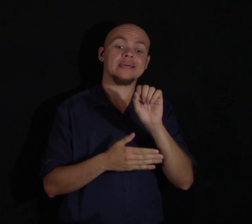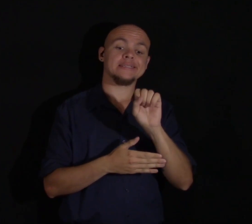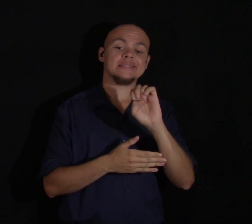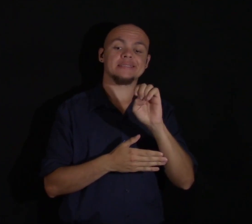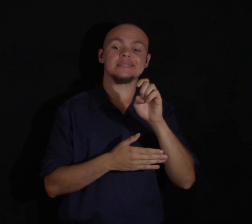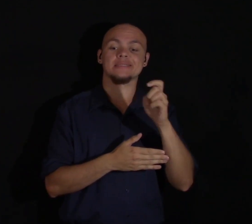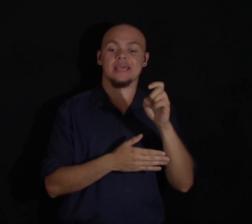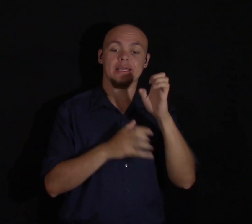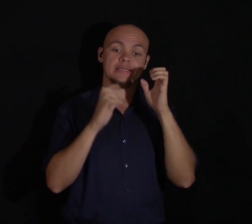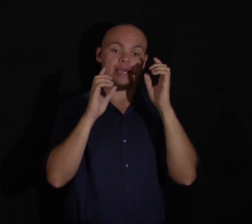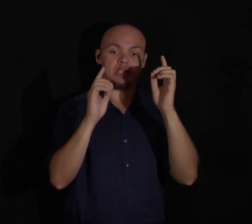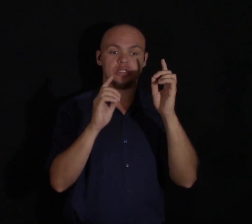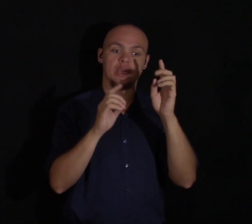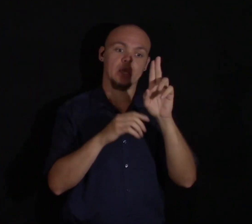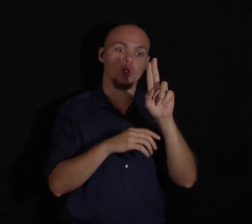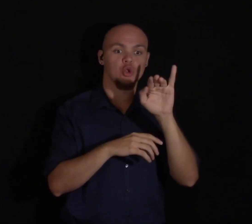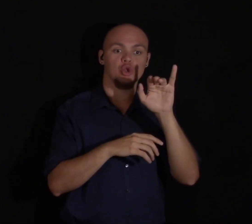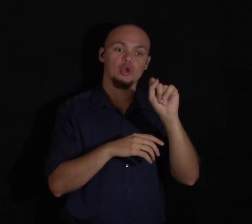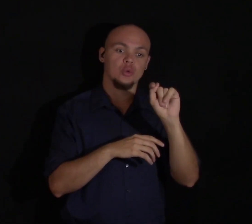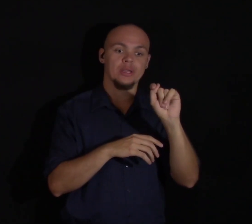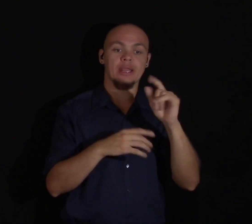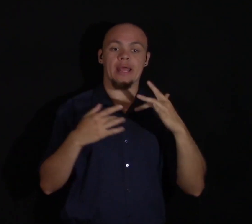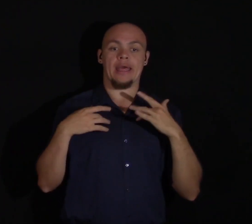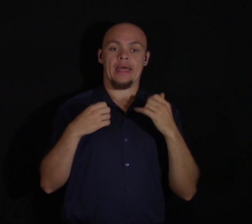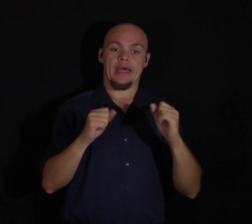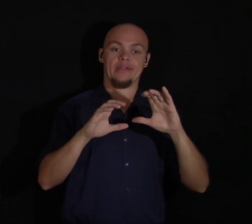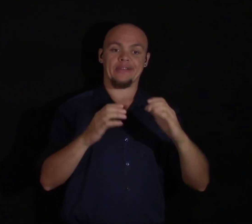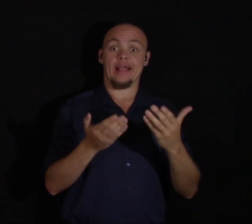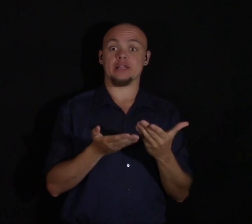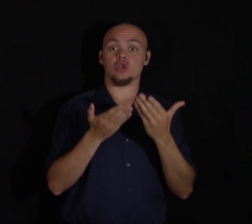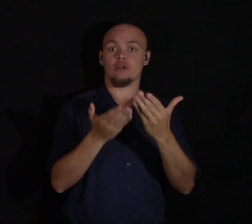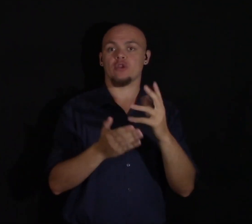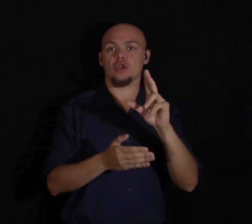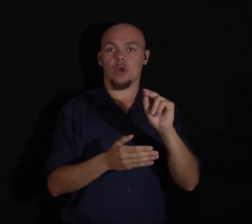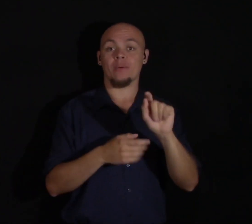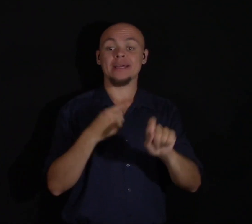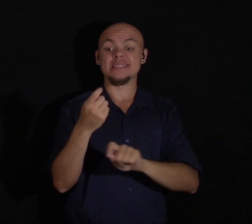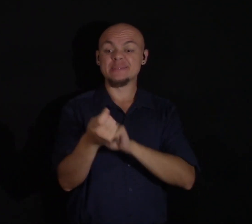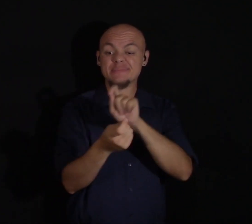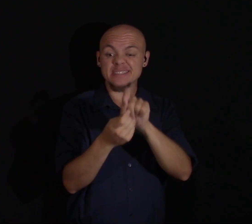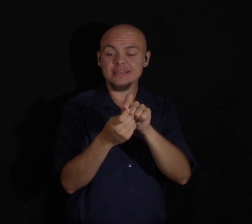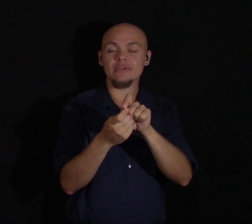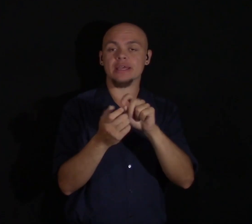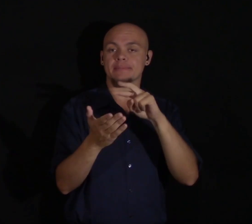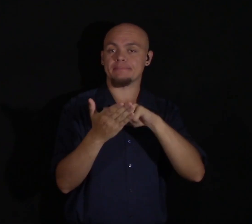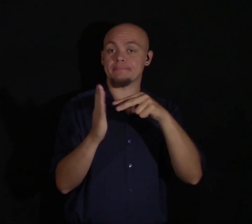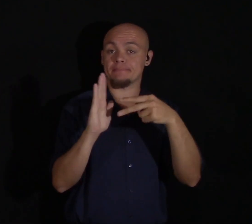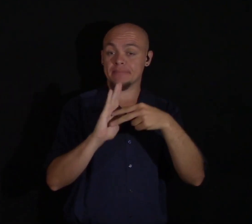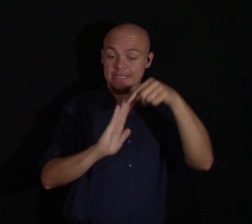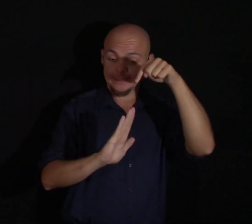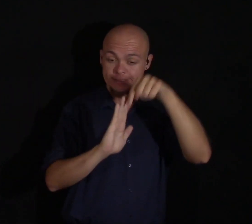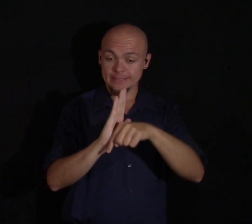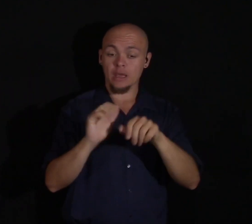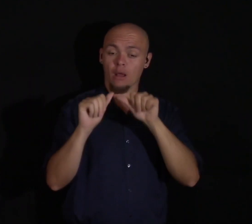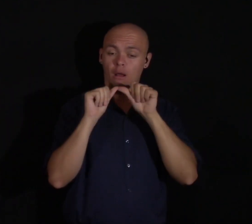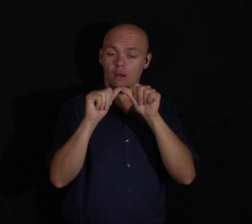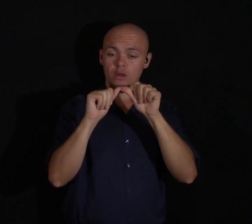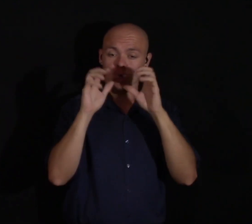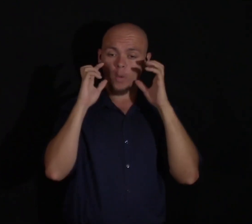in health class. I'm talking specific, meaningful, ongoing education.